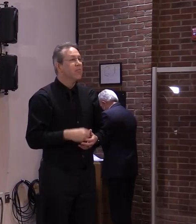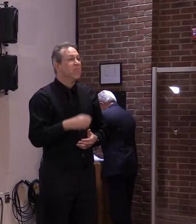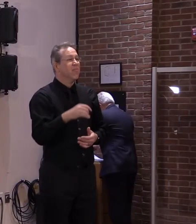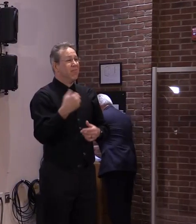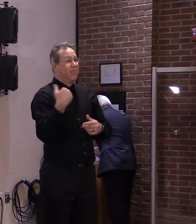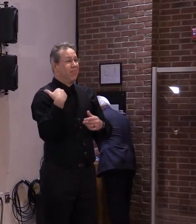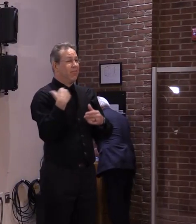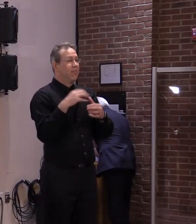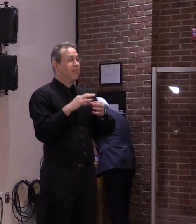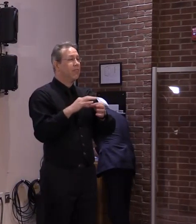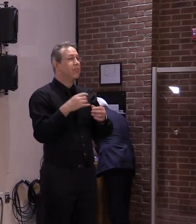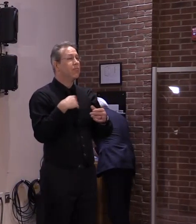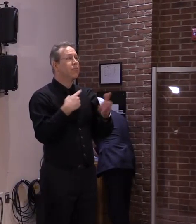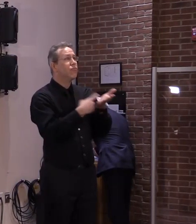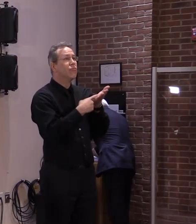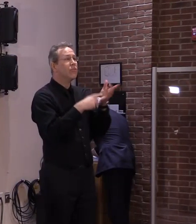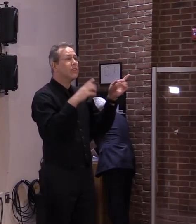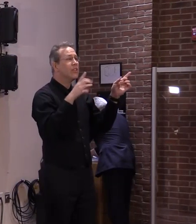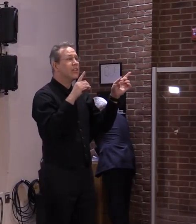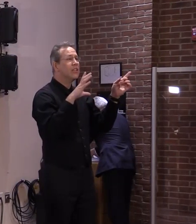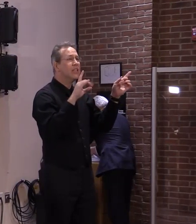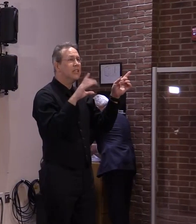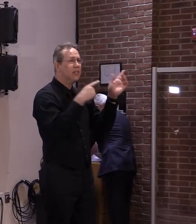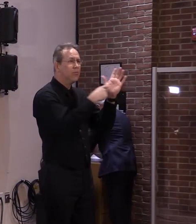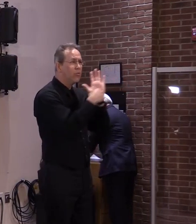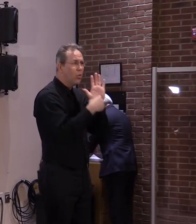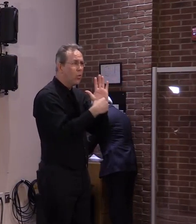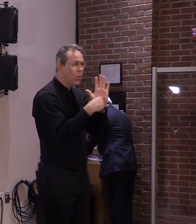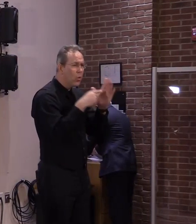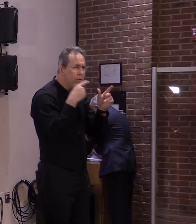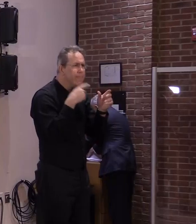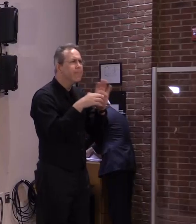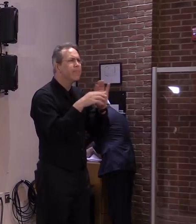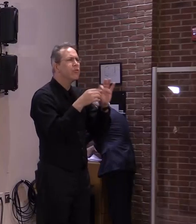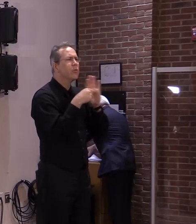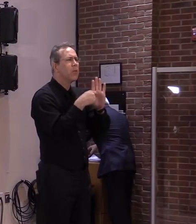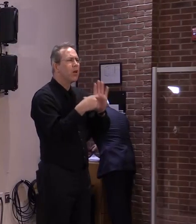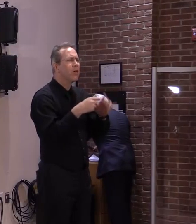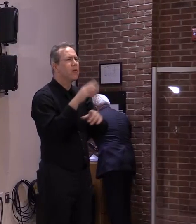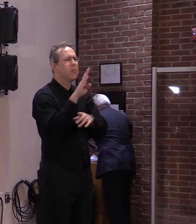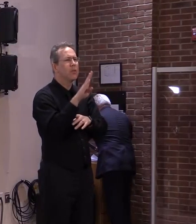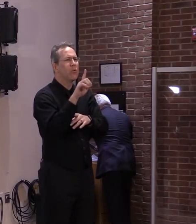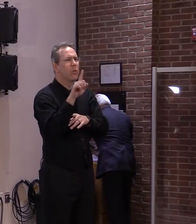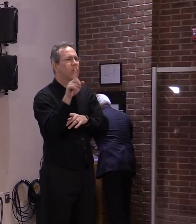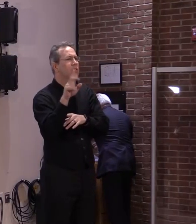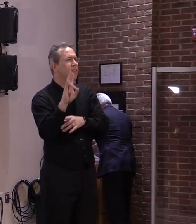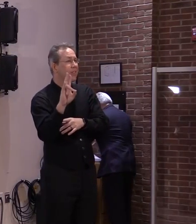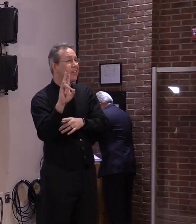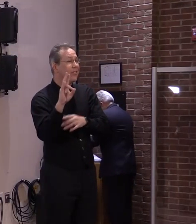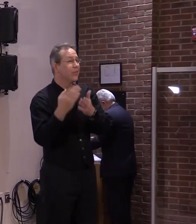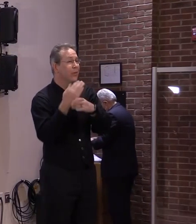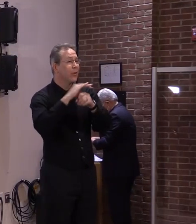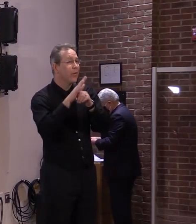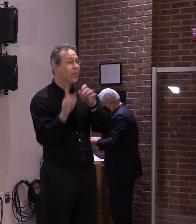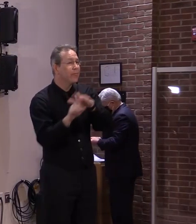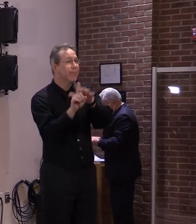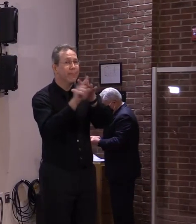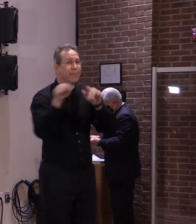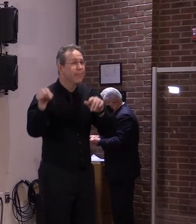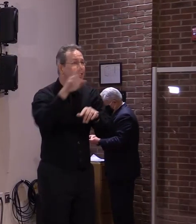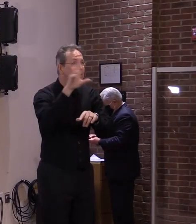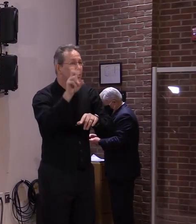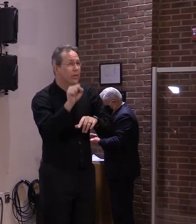about the more contagious COVID-19 variant B.1.1.7 this past January, which suggested the variant's impact